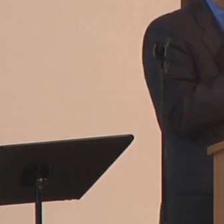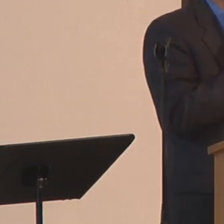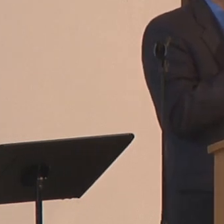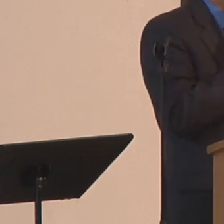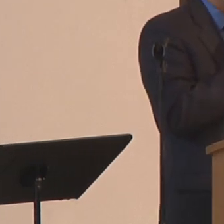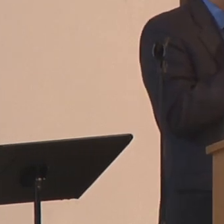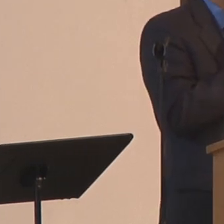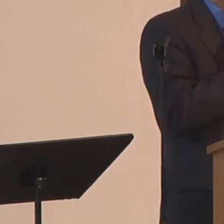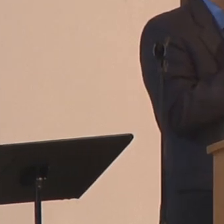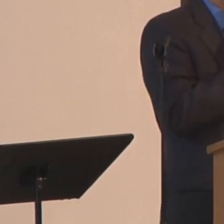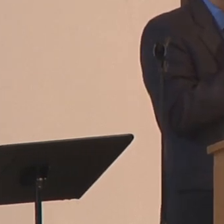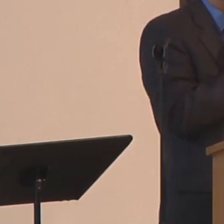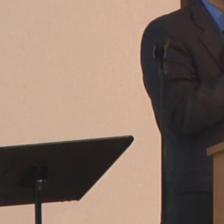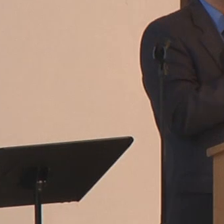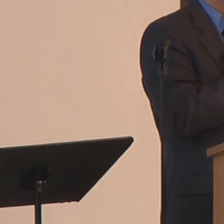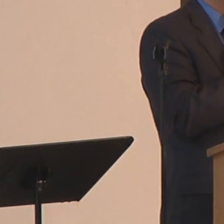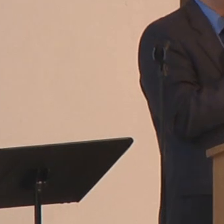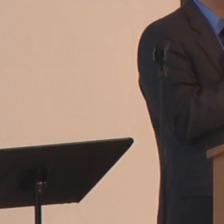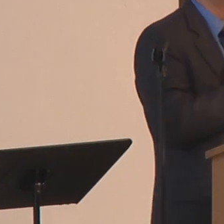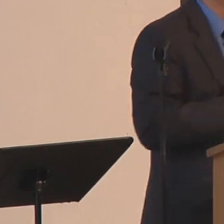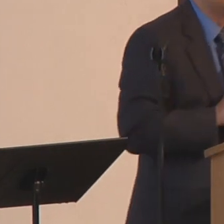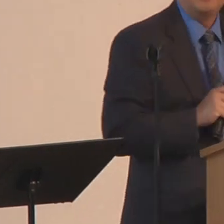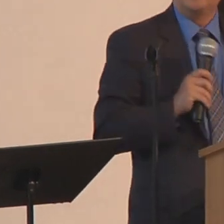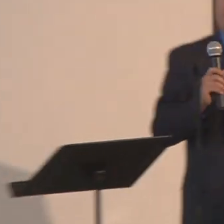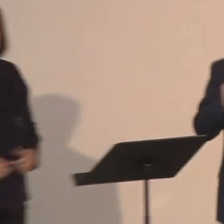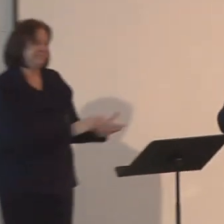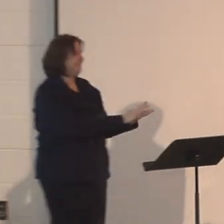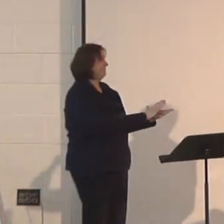Congratulations. And we'll see each other again.